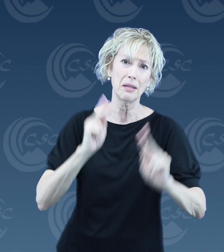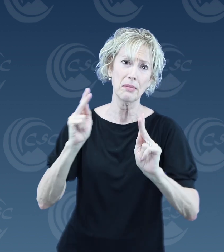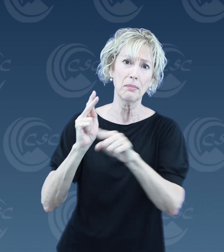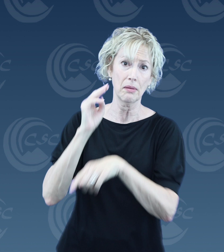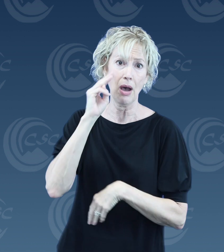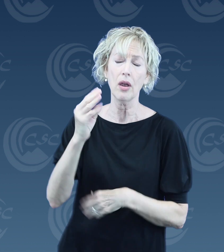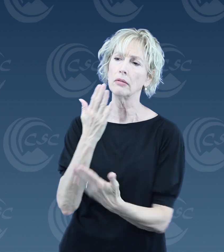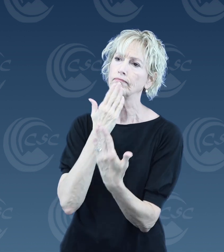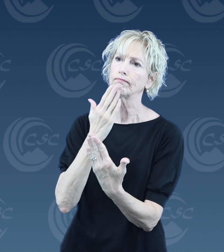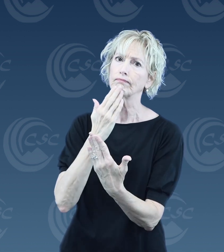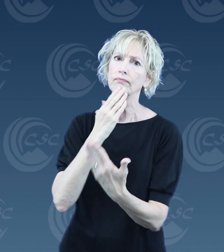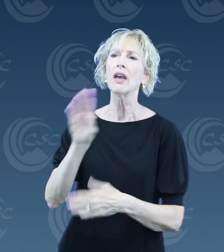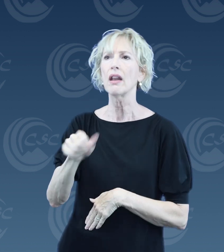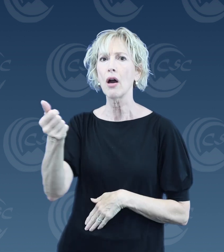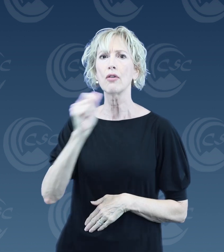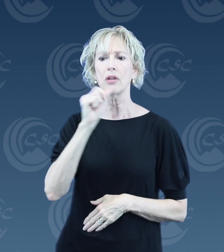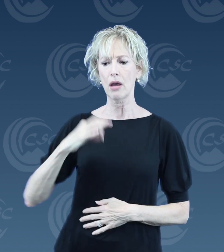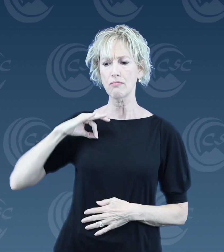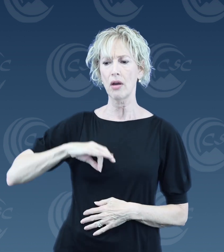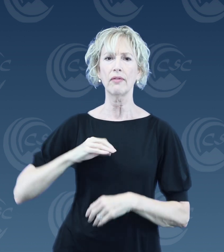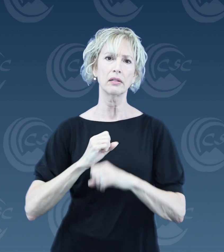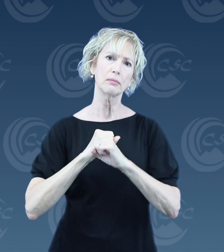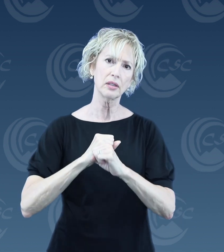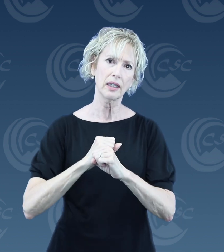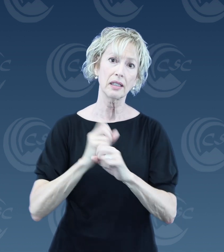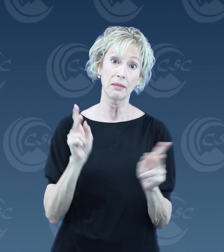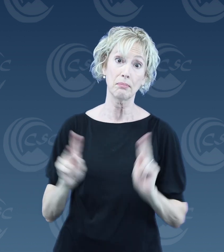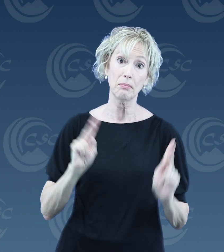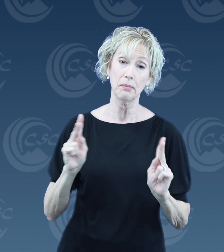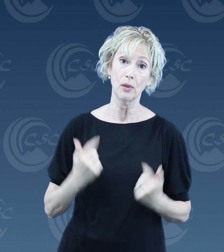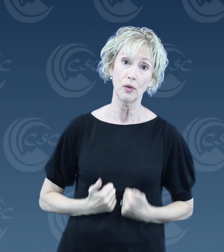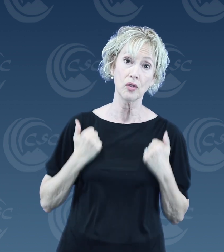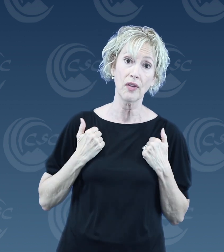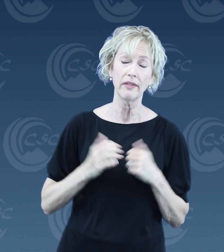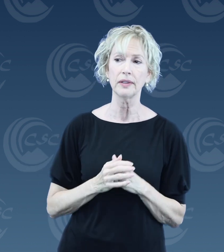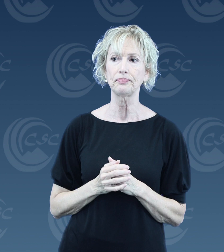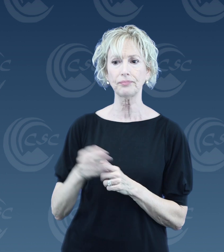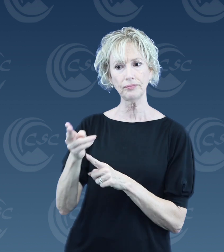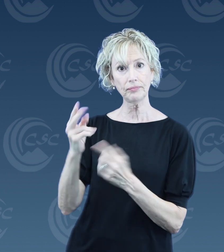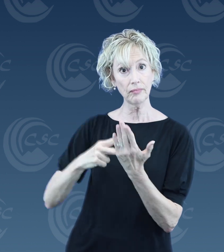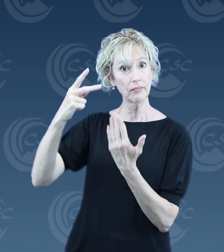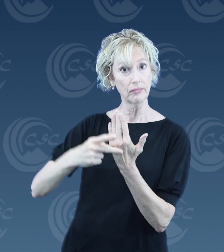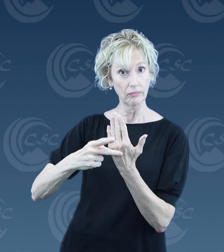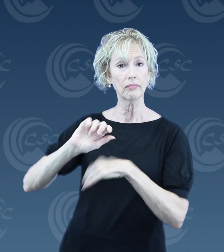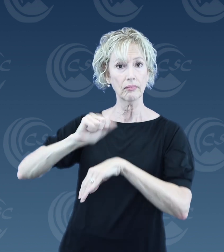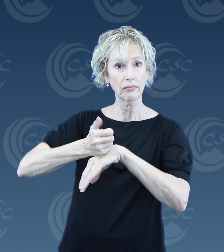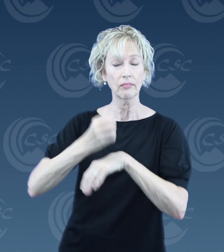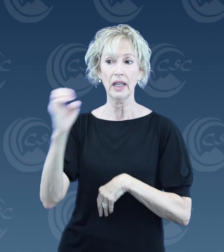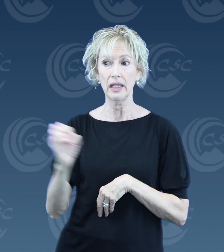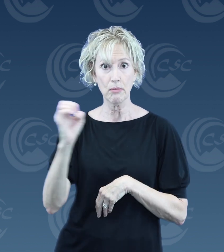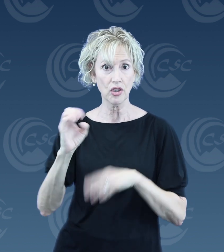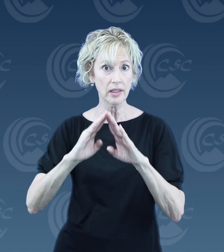Maui. We thank them and the other nonprofits for protecting our people, those who have survived. A hotel program has been stood up, an emergency